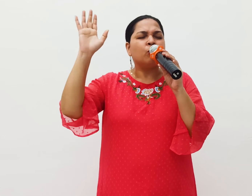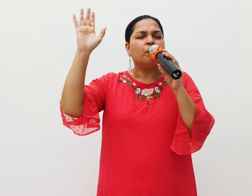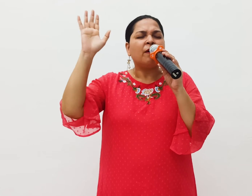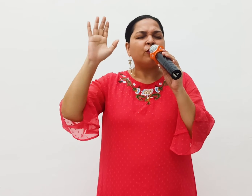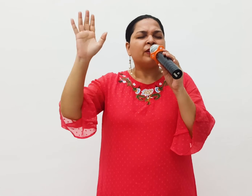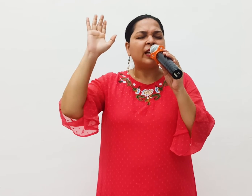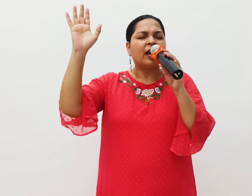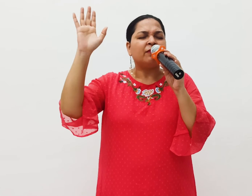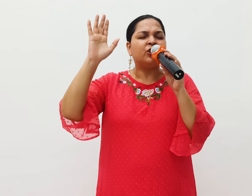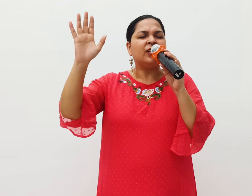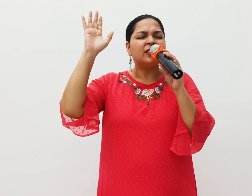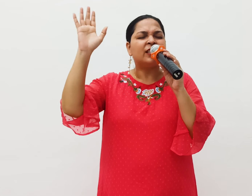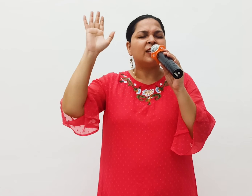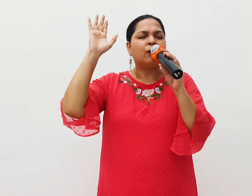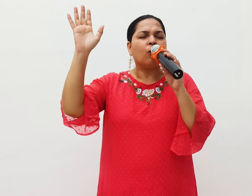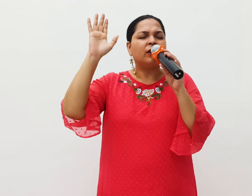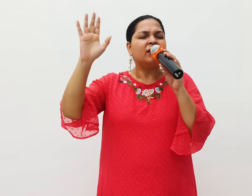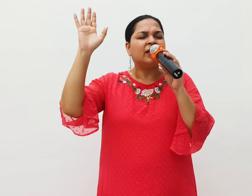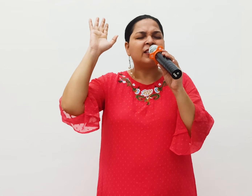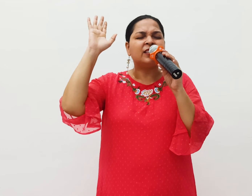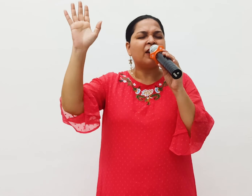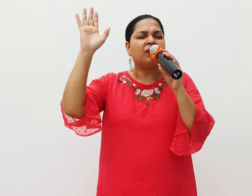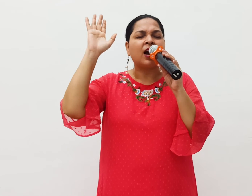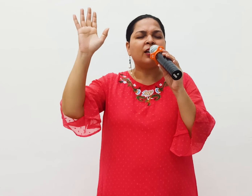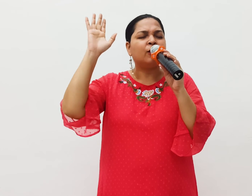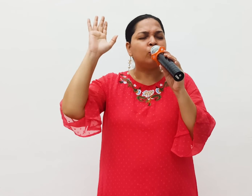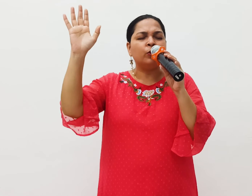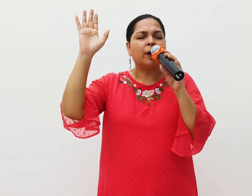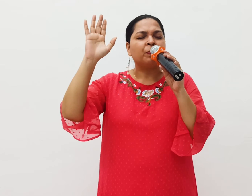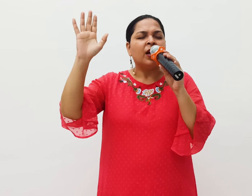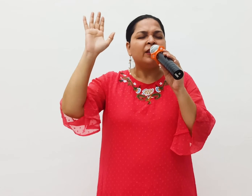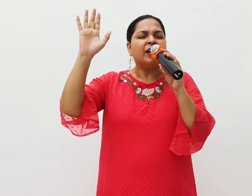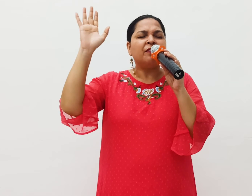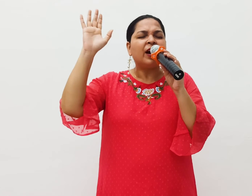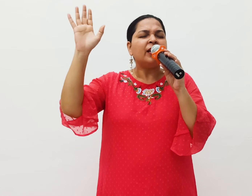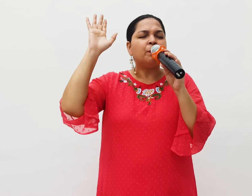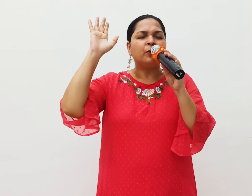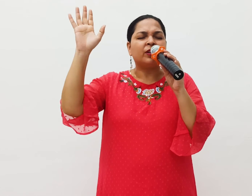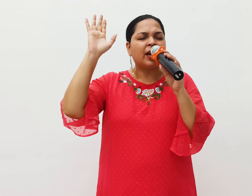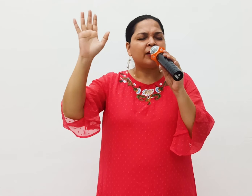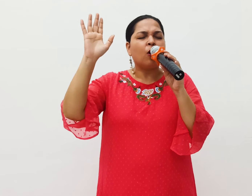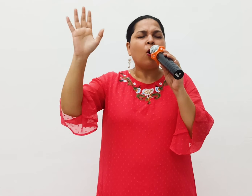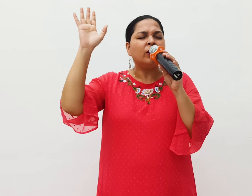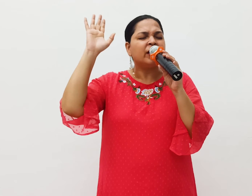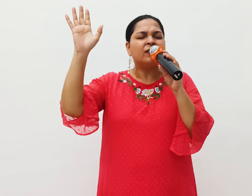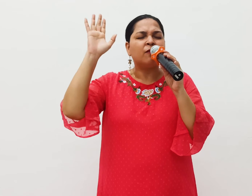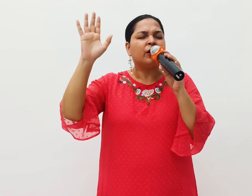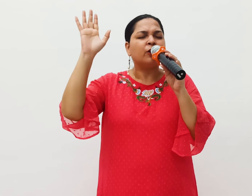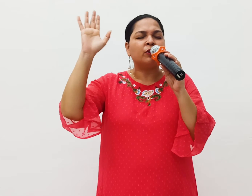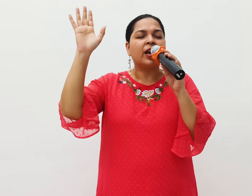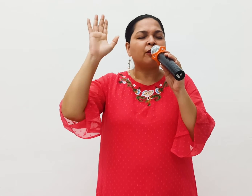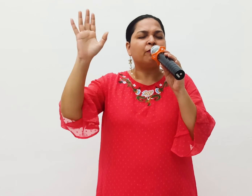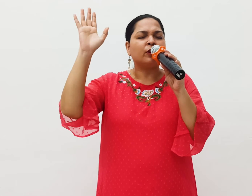Satan has no power over their life. Jesus is their Lord, their Savior. Hallelujah. They are divinely protected. All things